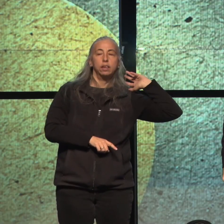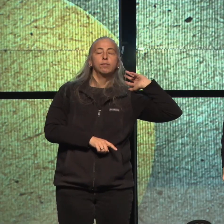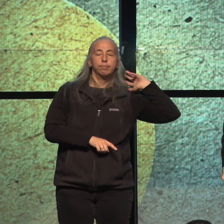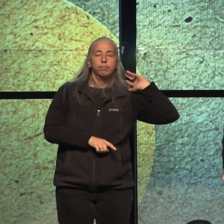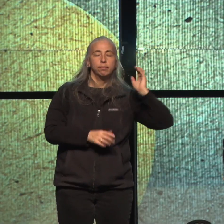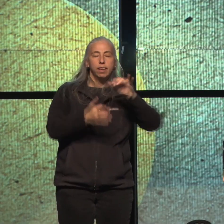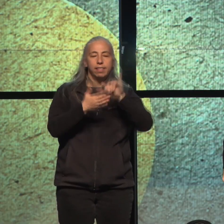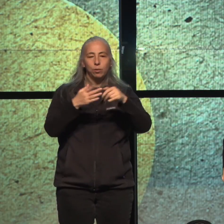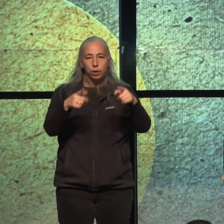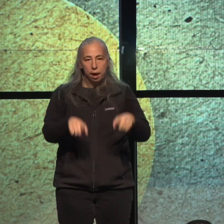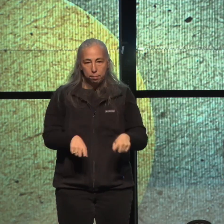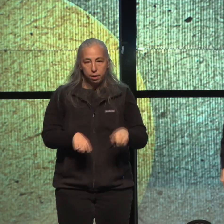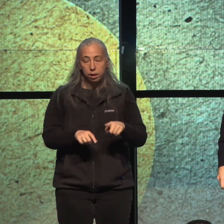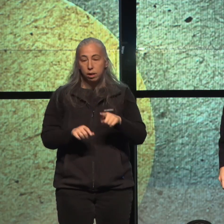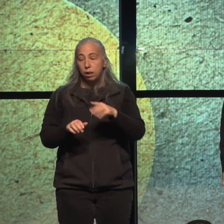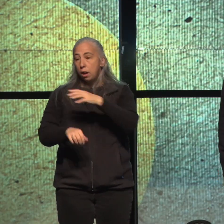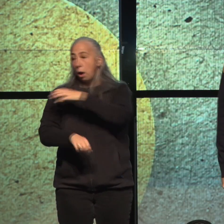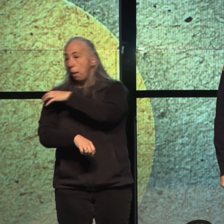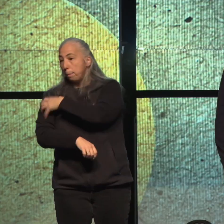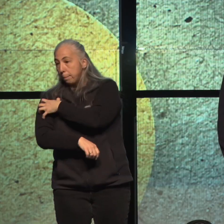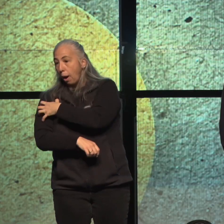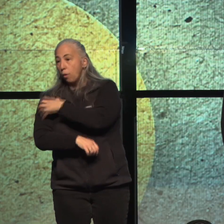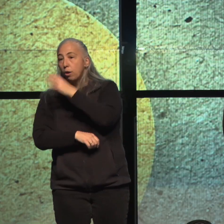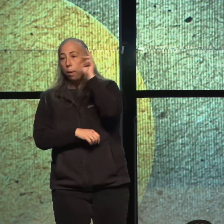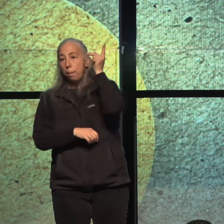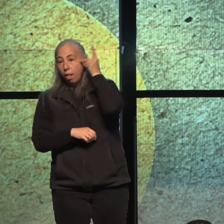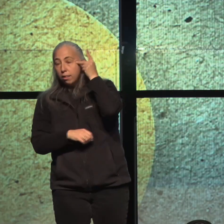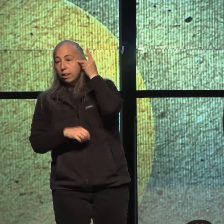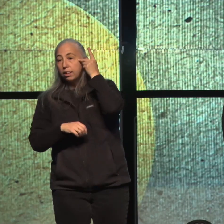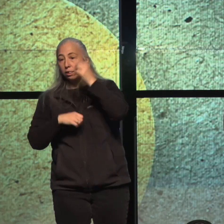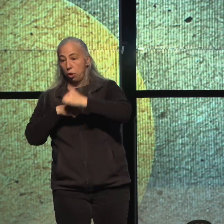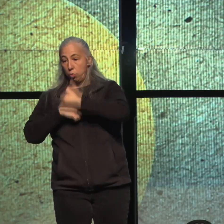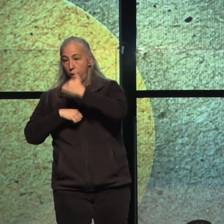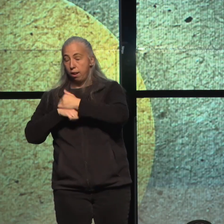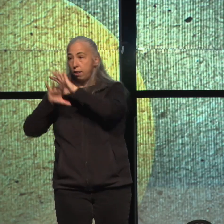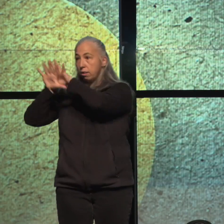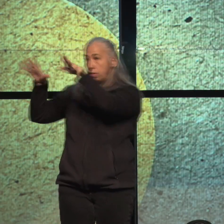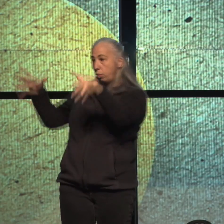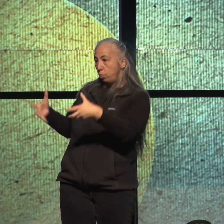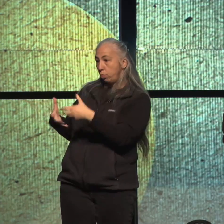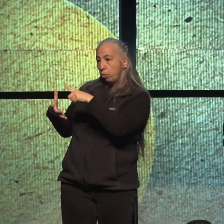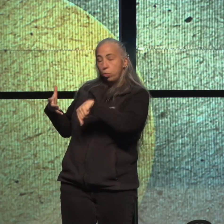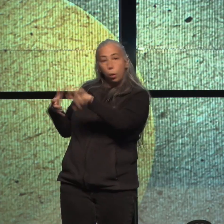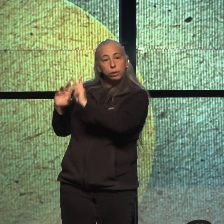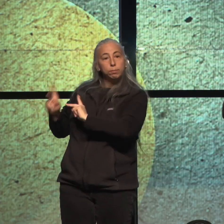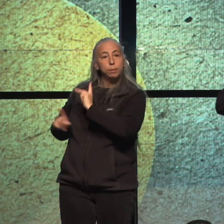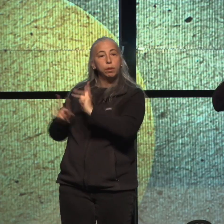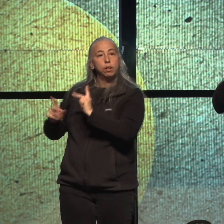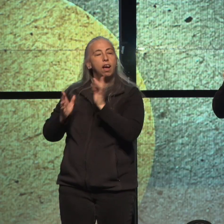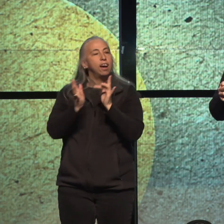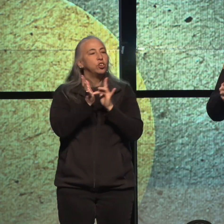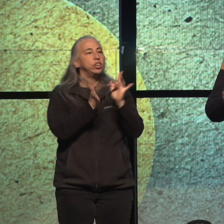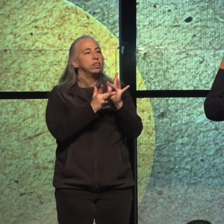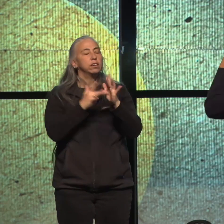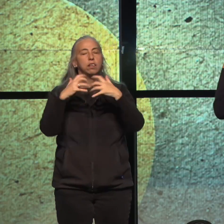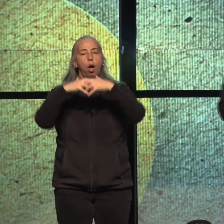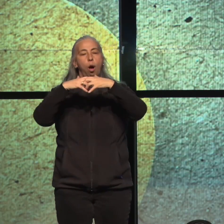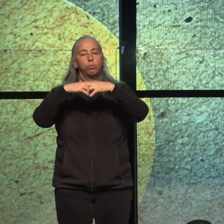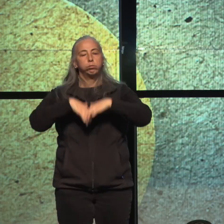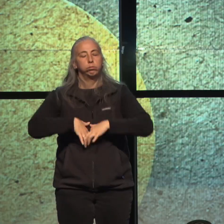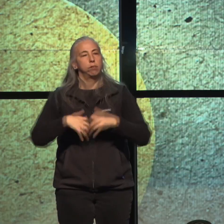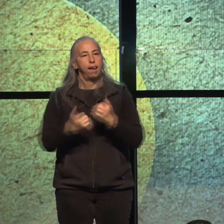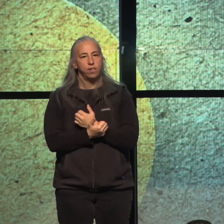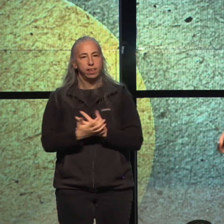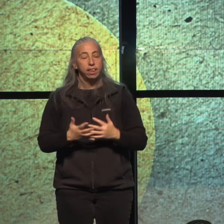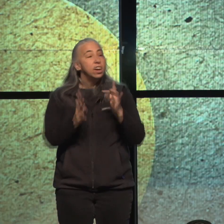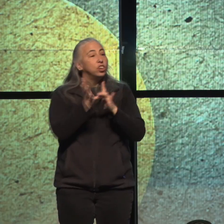The identity politics of power were threatened, and Jesus needed to be shut down. His vision for including the ones that